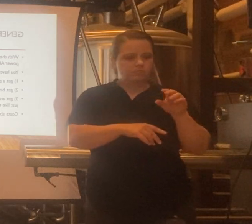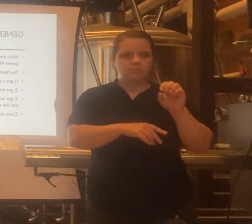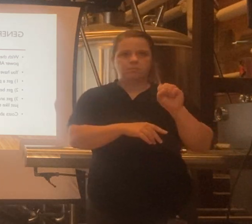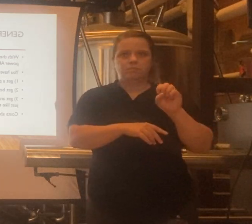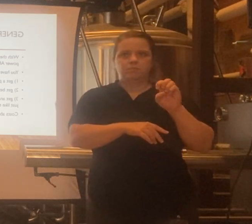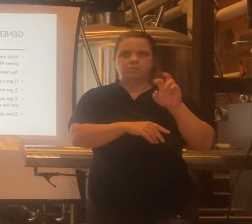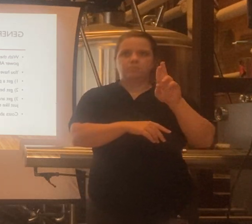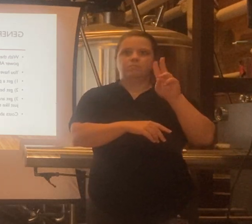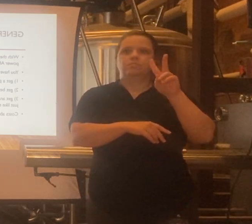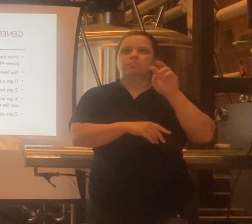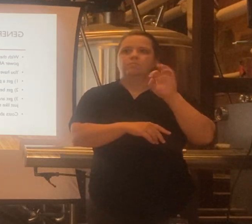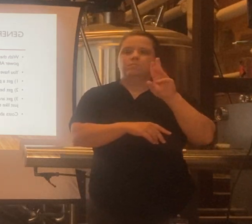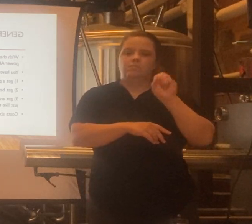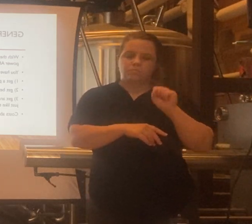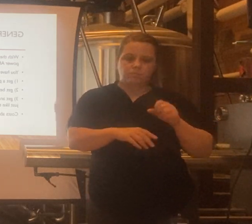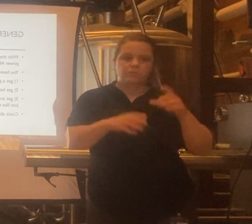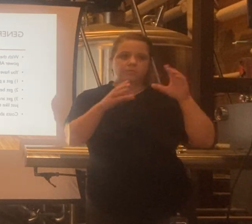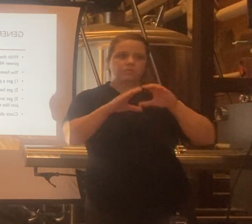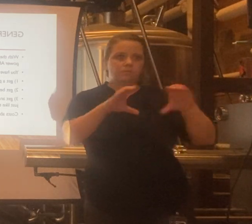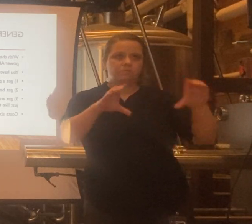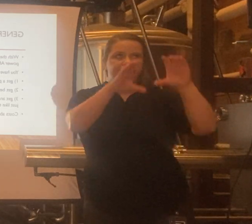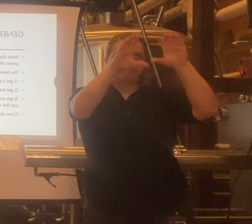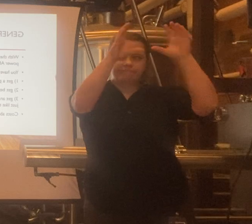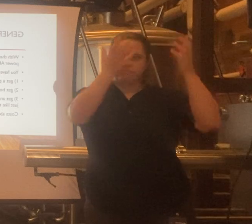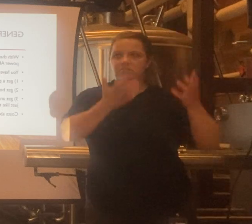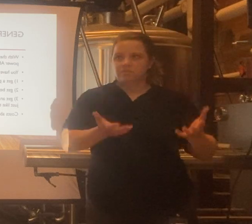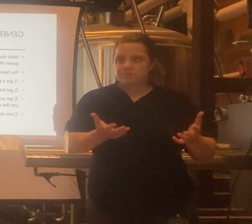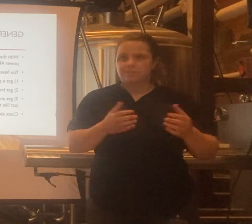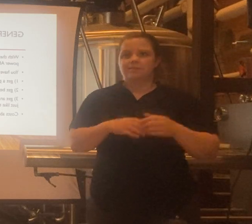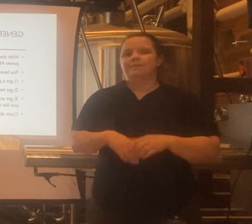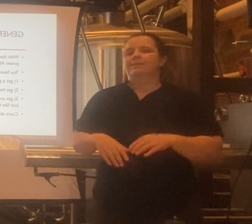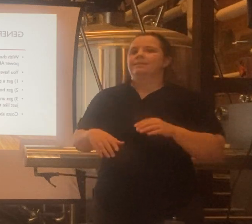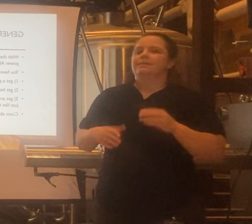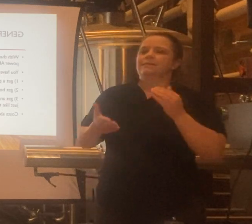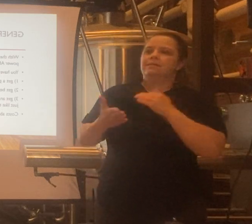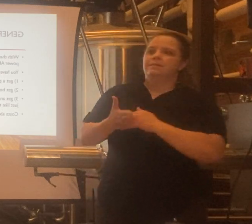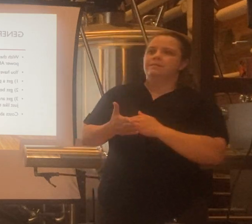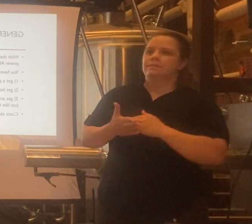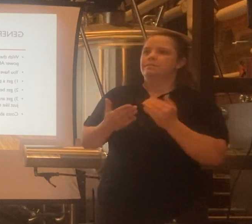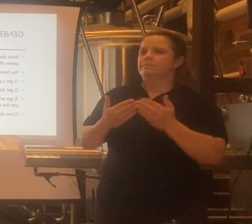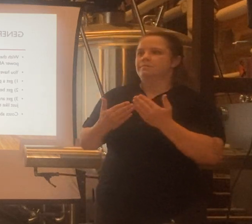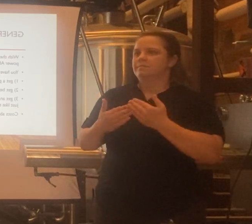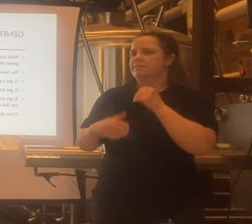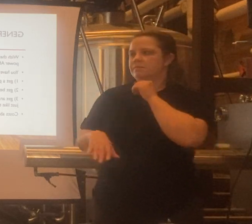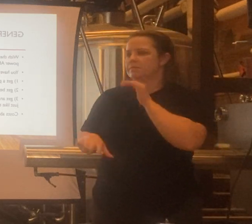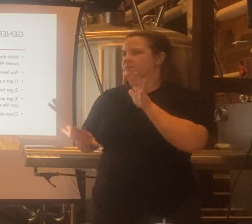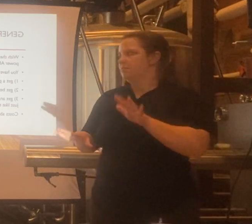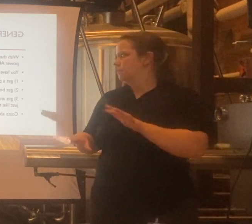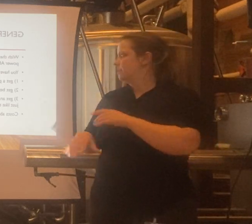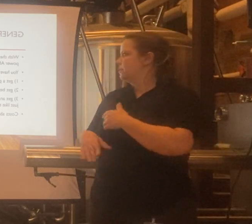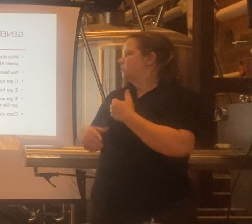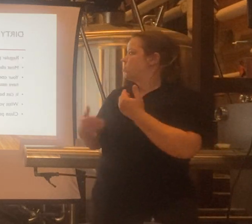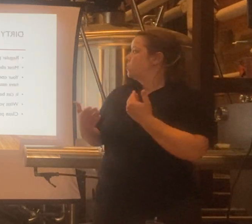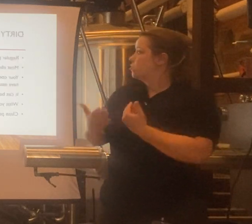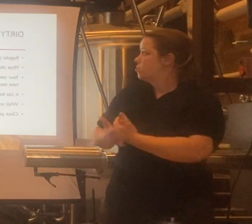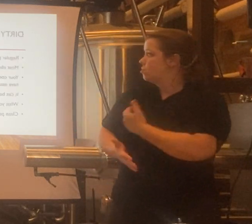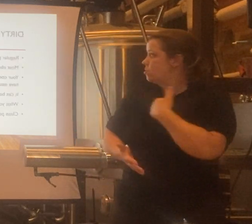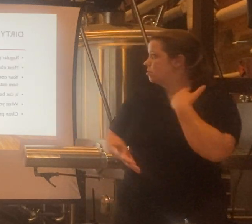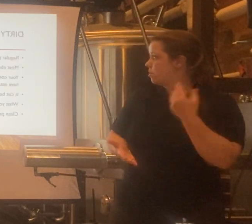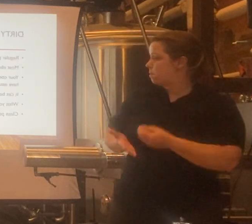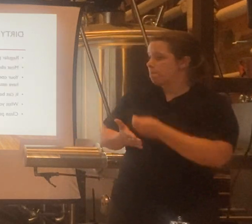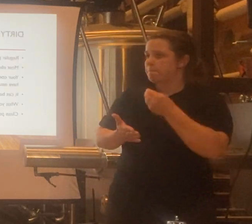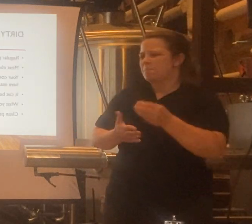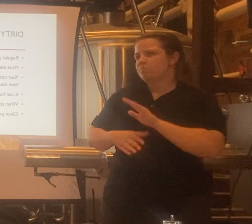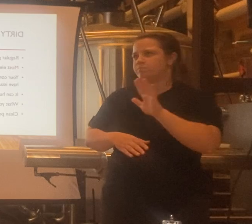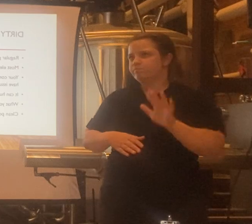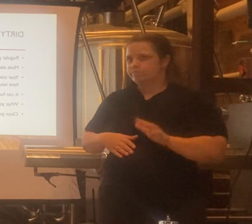cost of a regular generator. The generator I'm about to show you is about $1,500. The new one I got was $2,500. And then that's what you get.